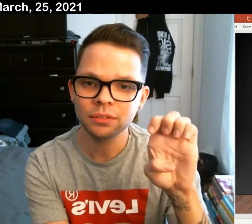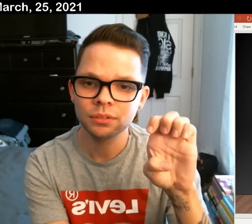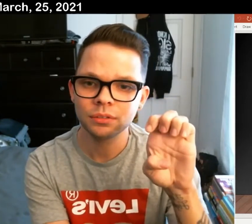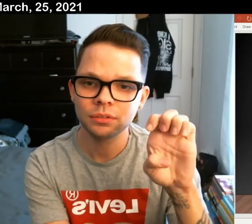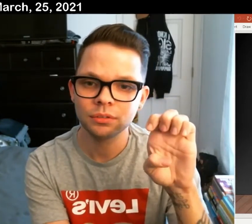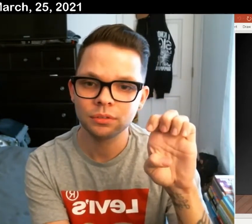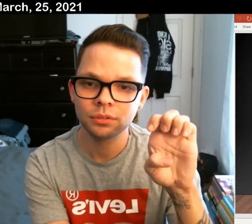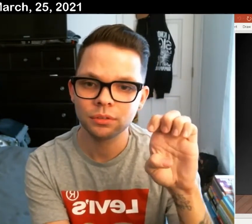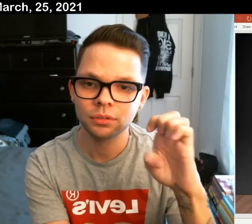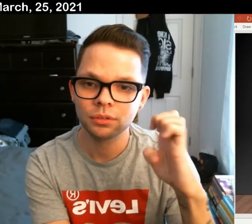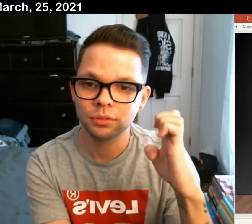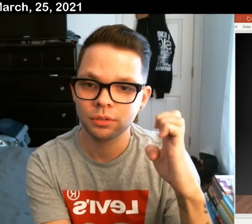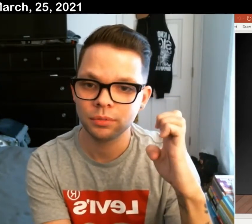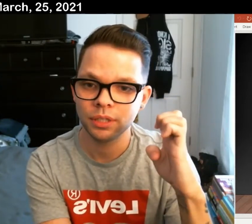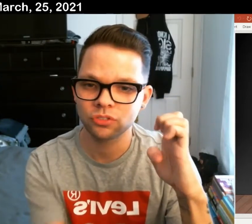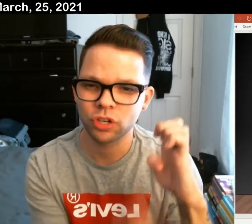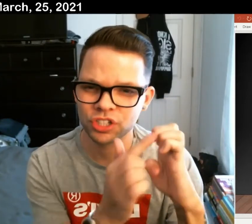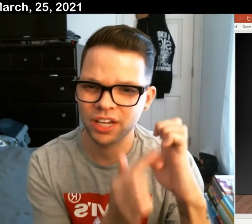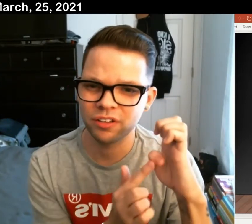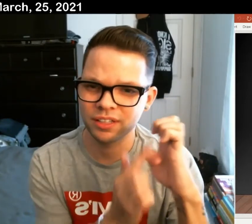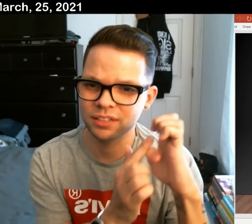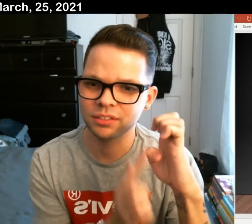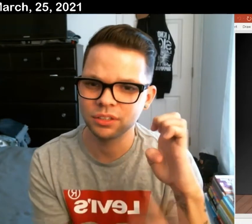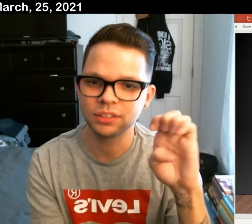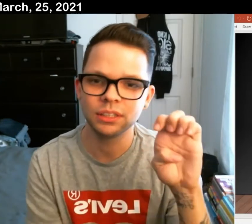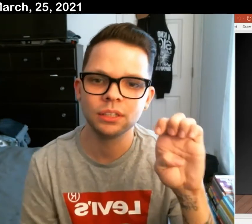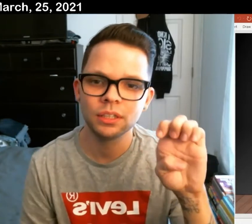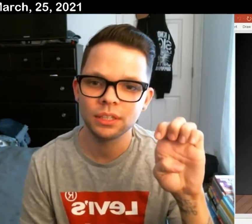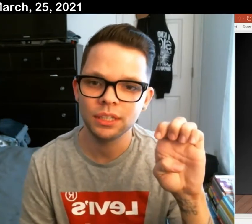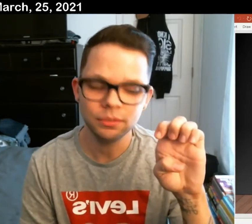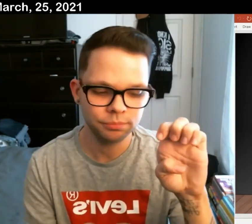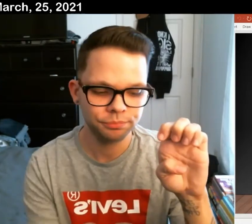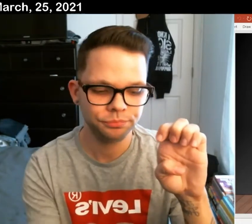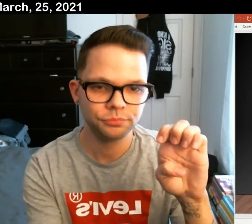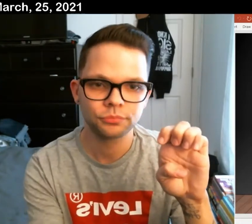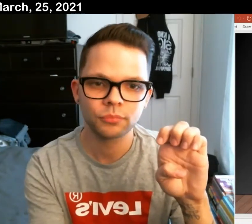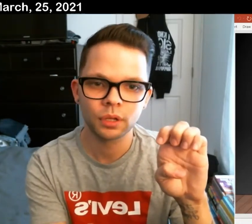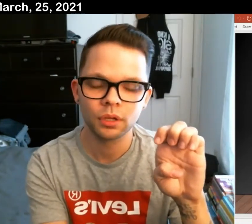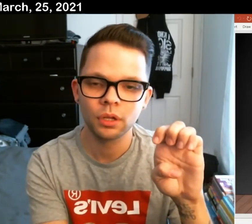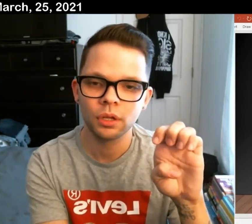E. It's crunched together like this, so you can see. E.